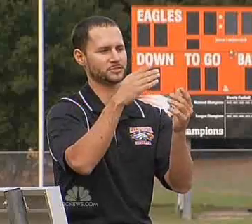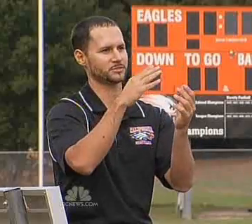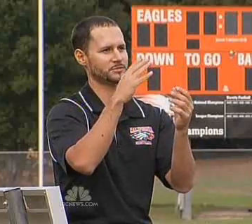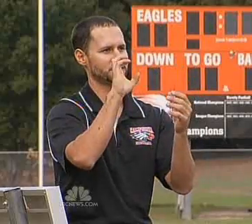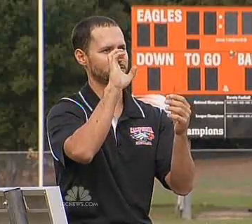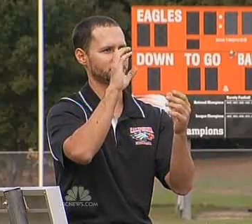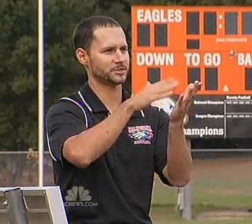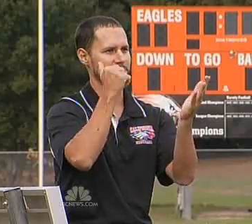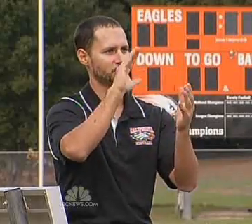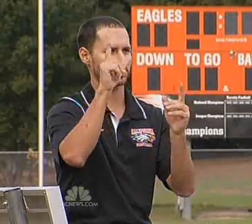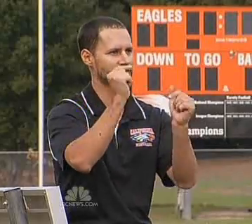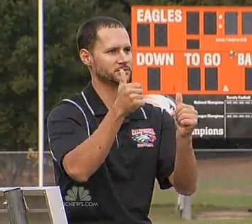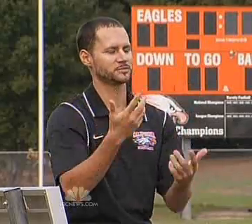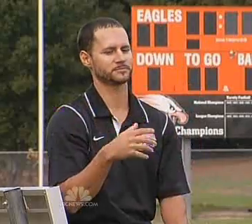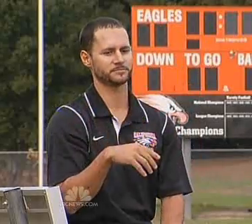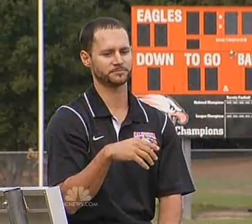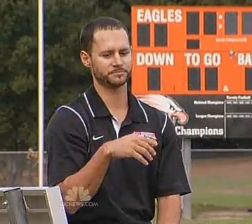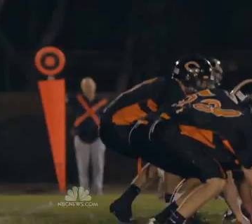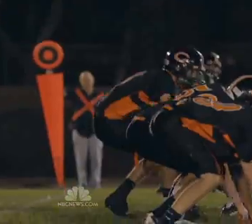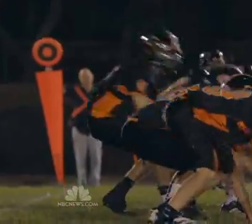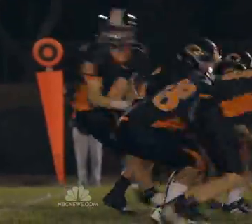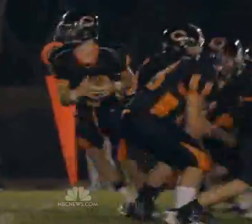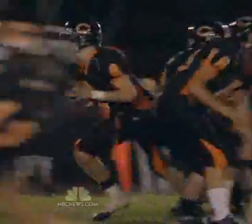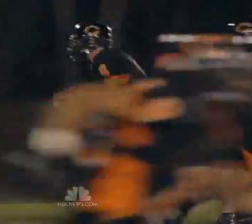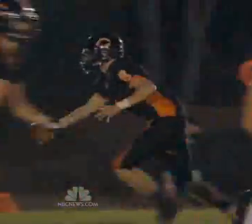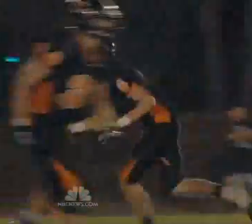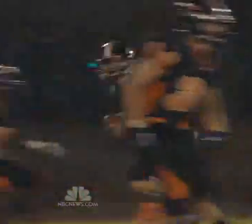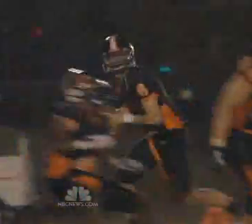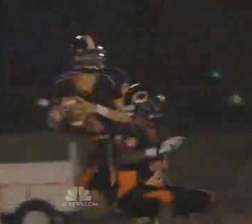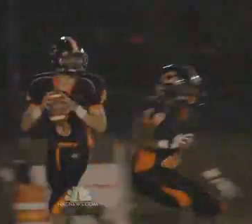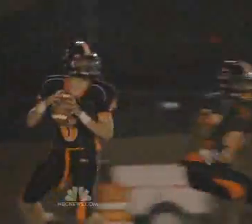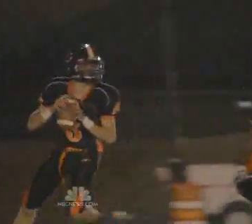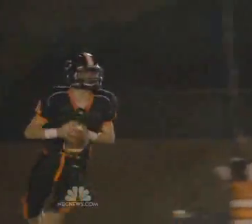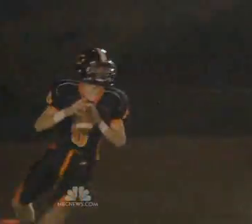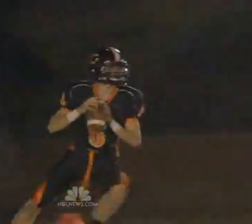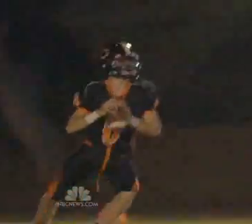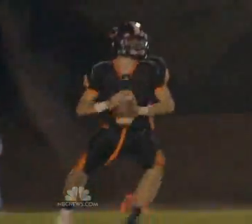up fast. We snap the ball fast. And what do you know, it worked.